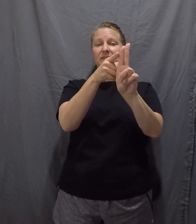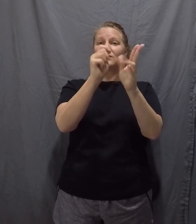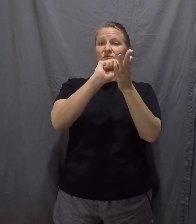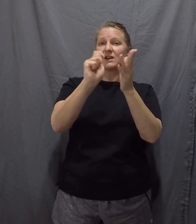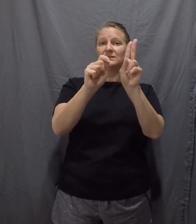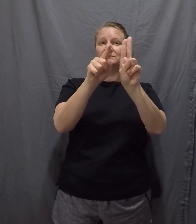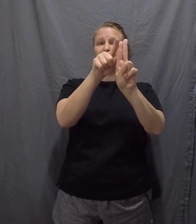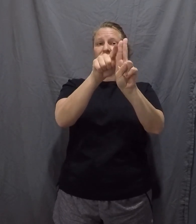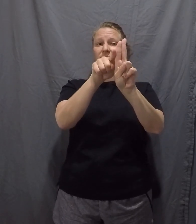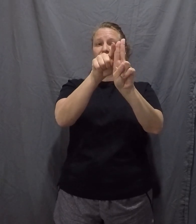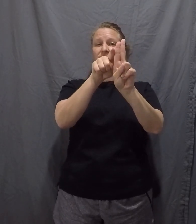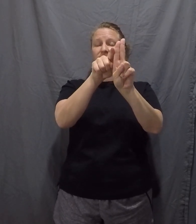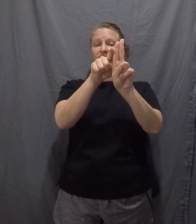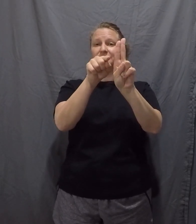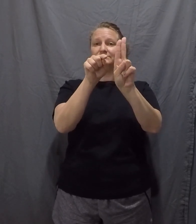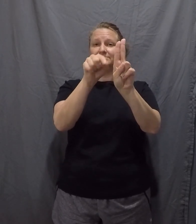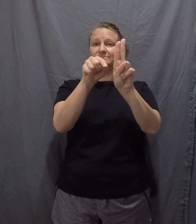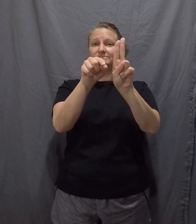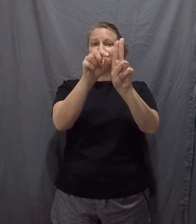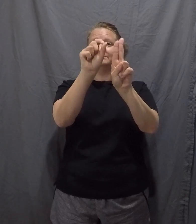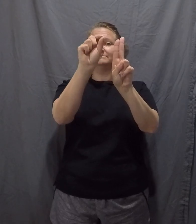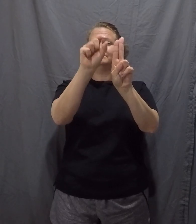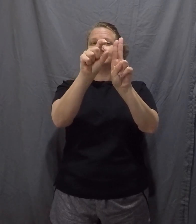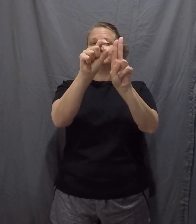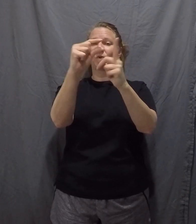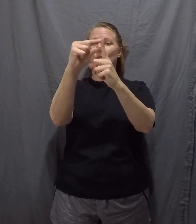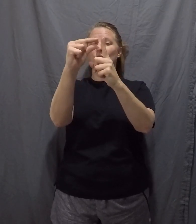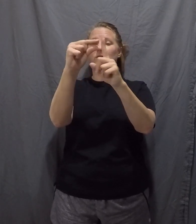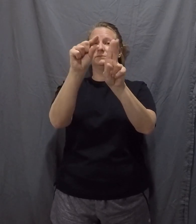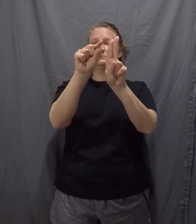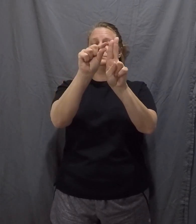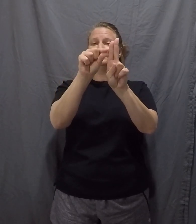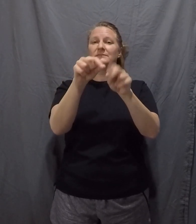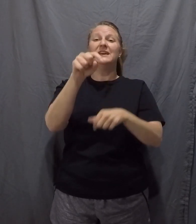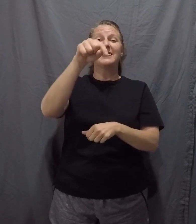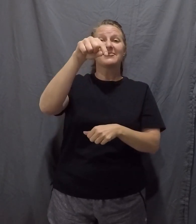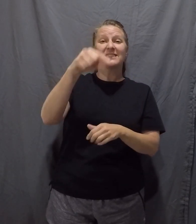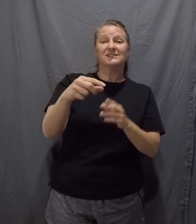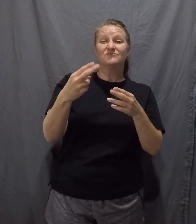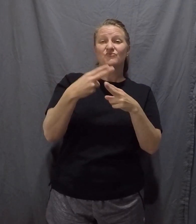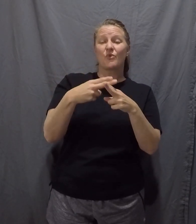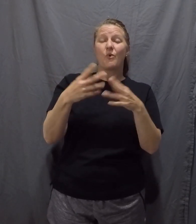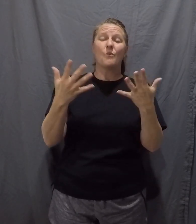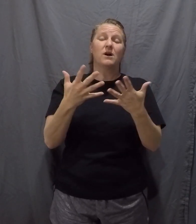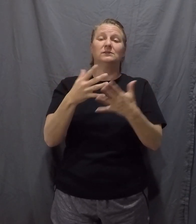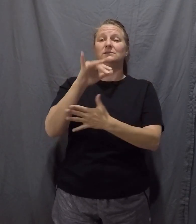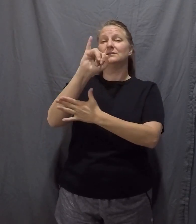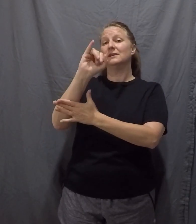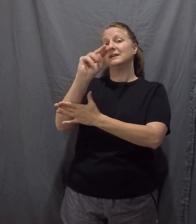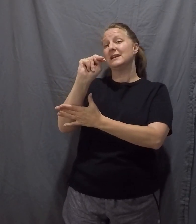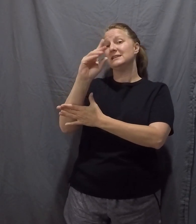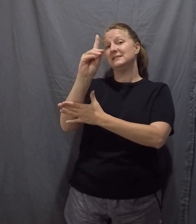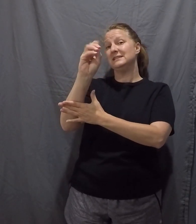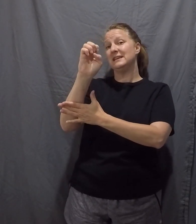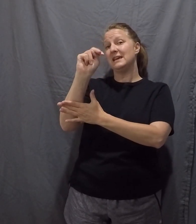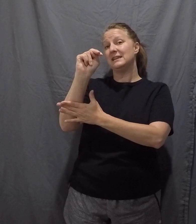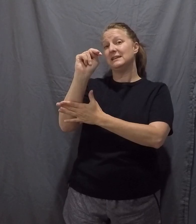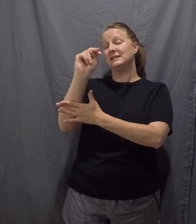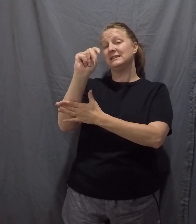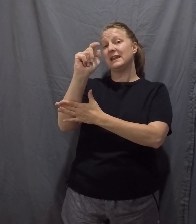Like so. This is called an indentation or indent. So indent means you leave